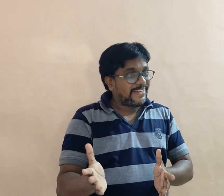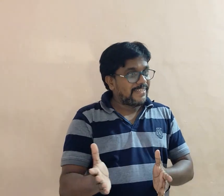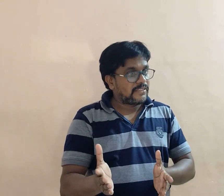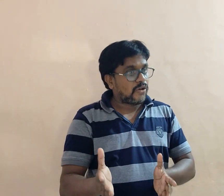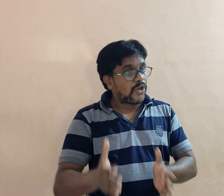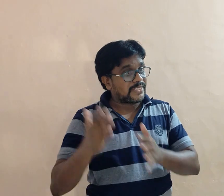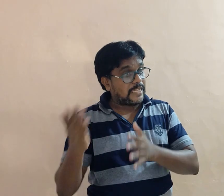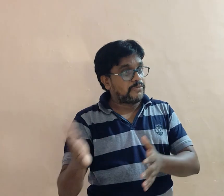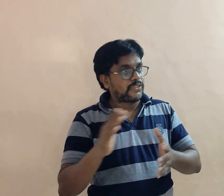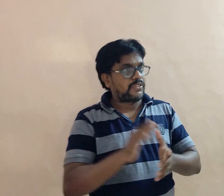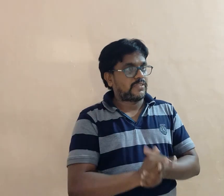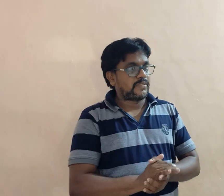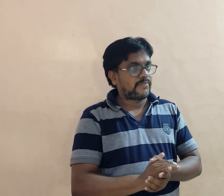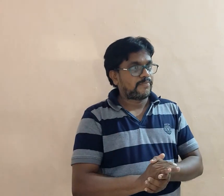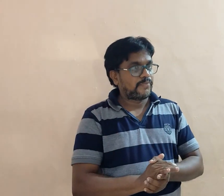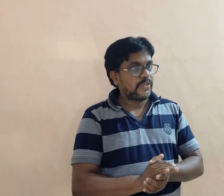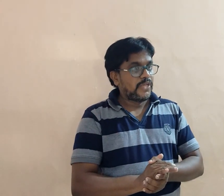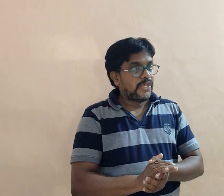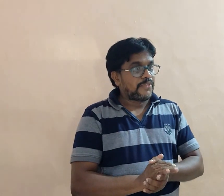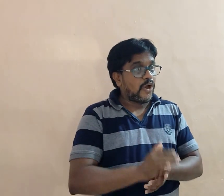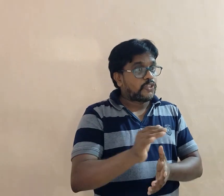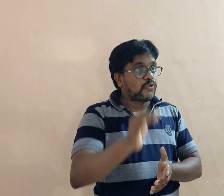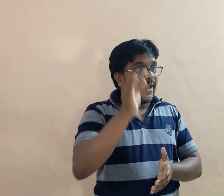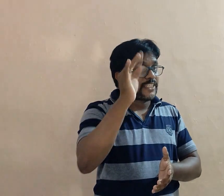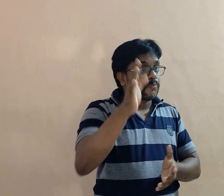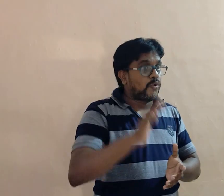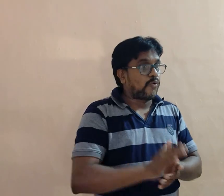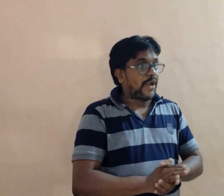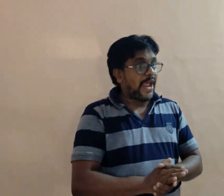paintings or sculptures. They also explore and